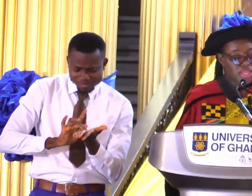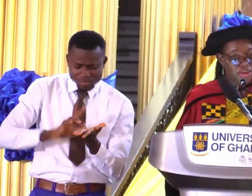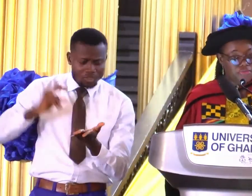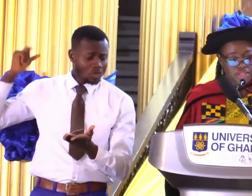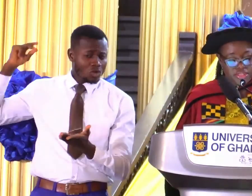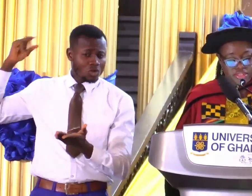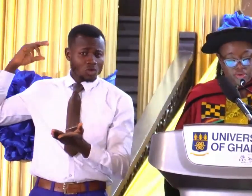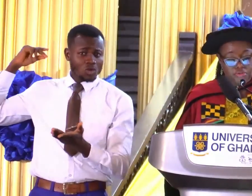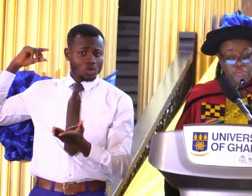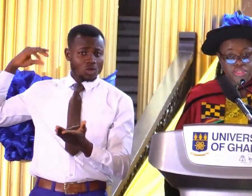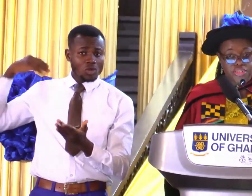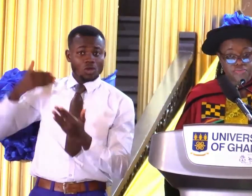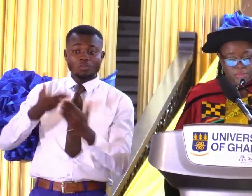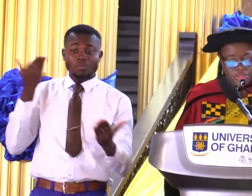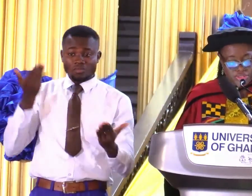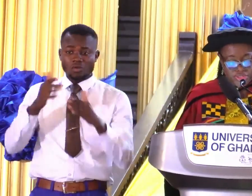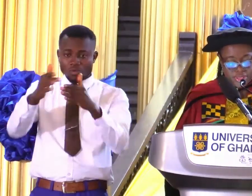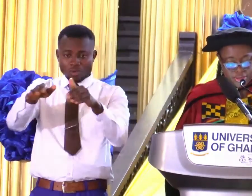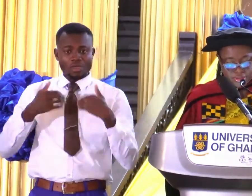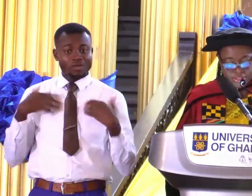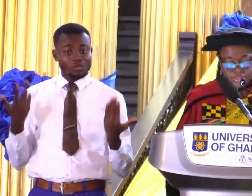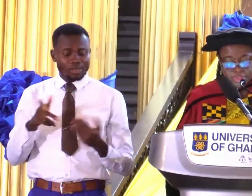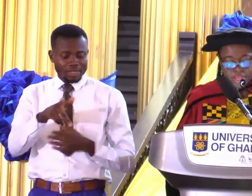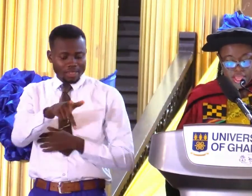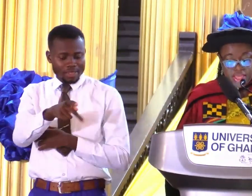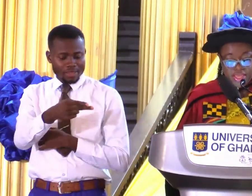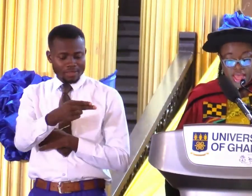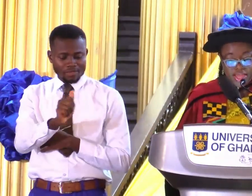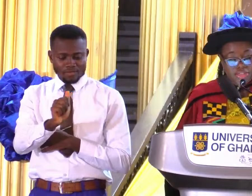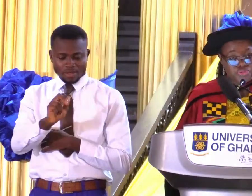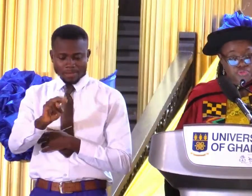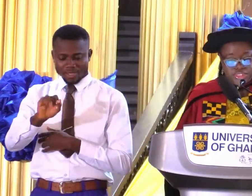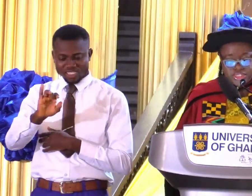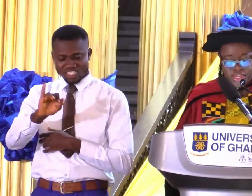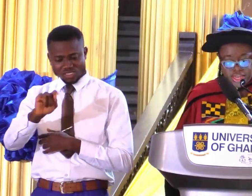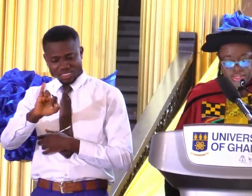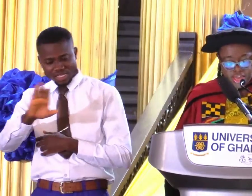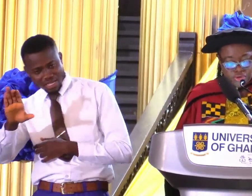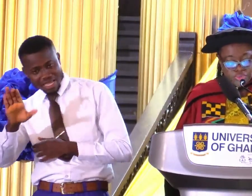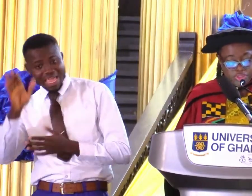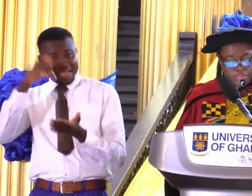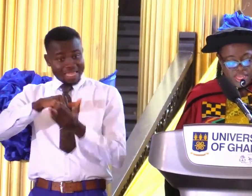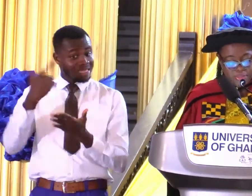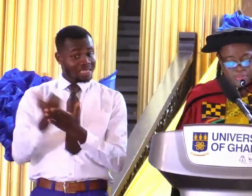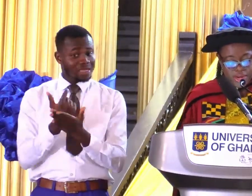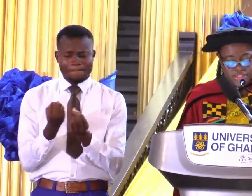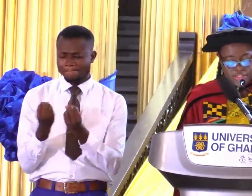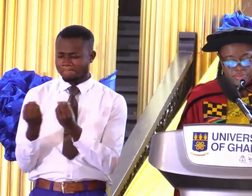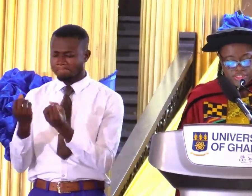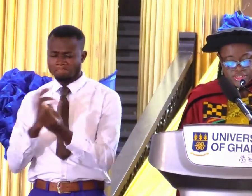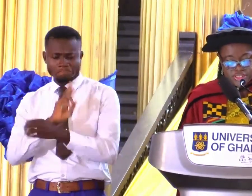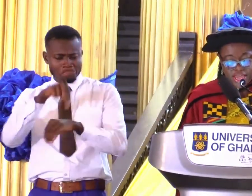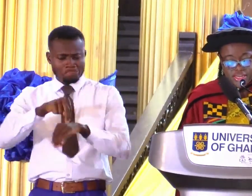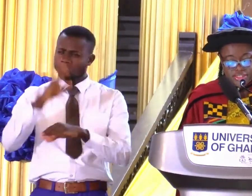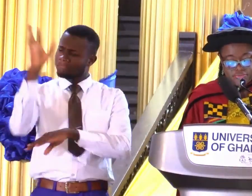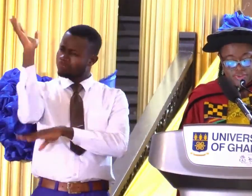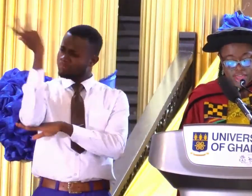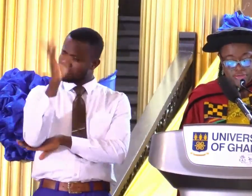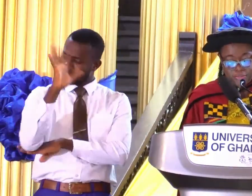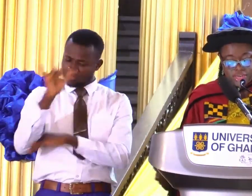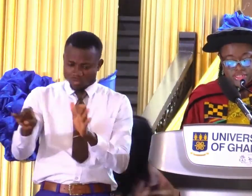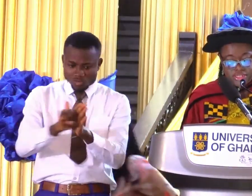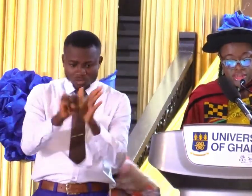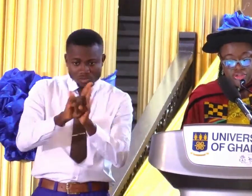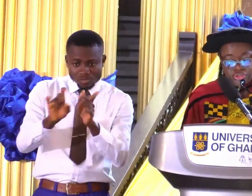the advent of modern pharmaceuticals. Ghana is richly endowed with many plant species identified